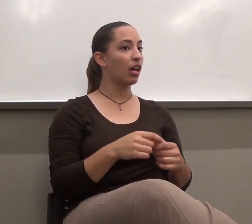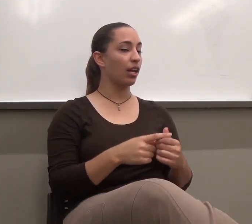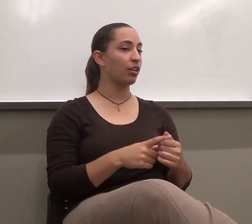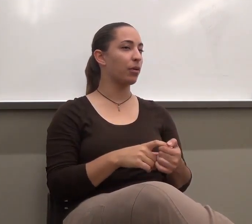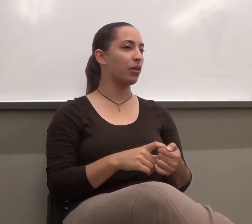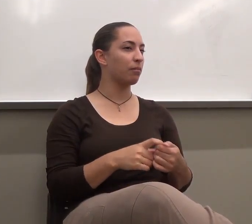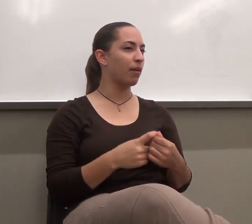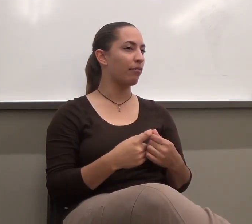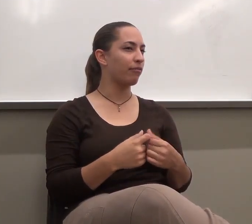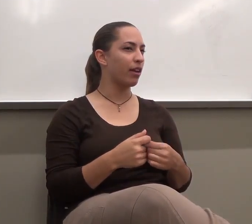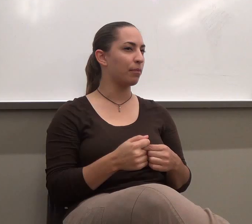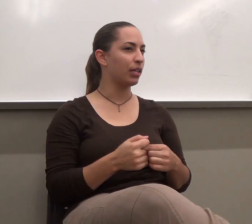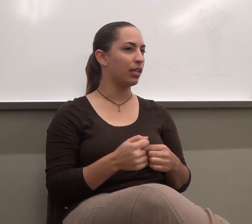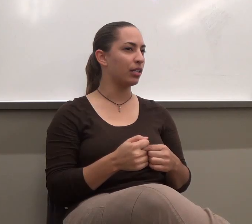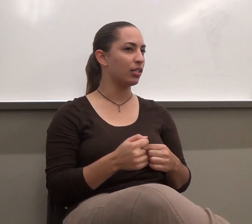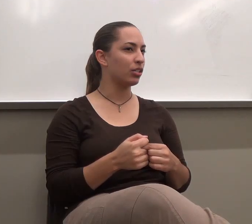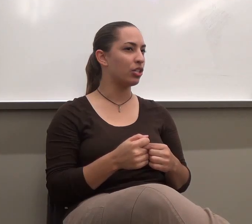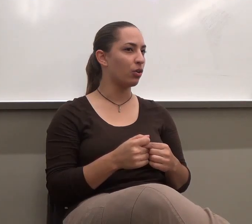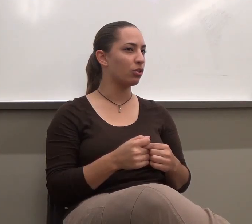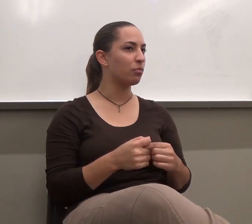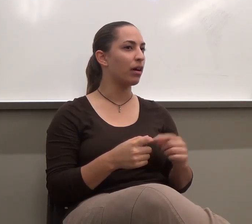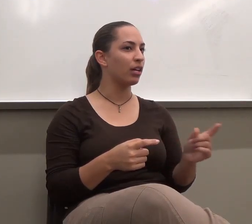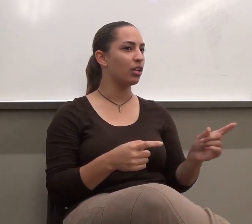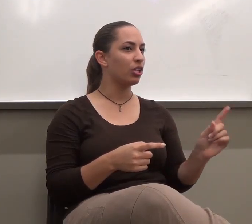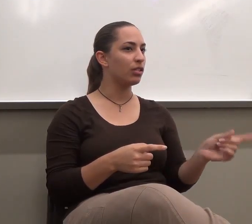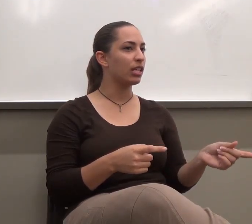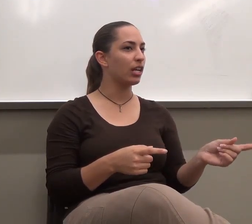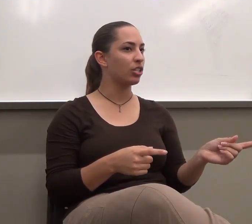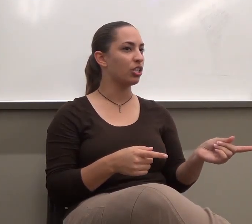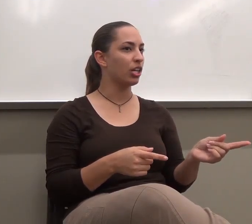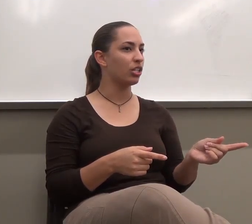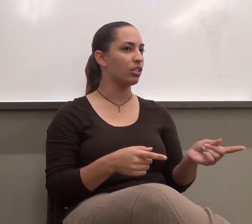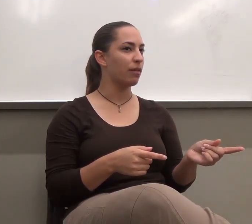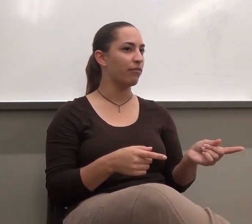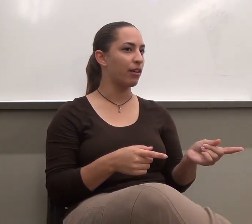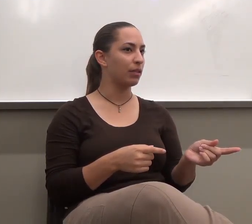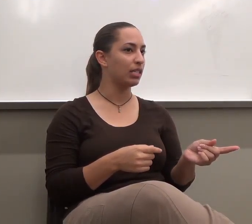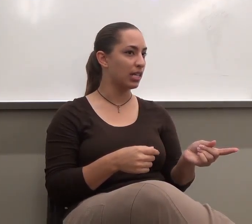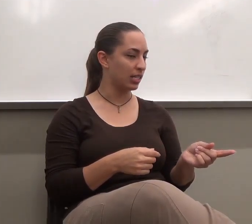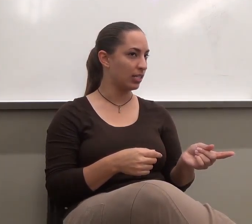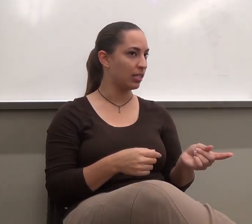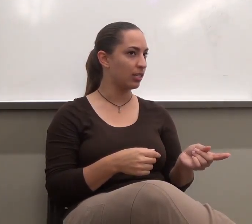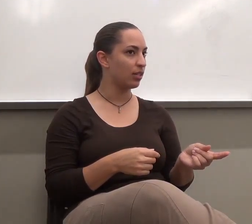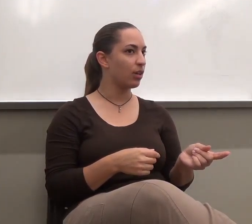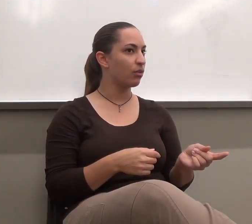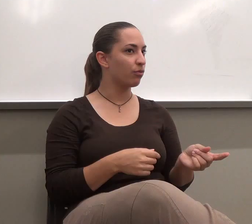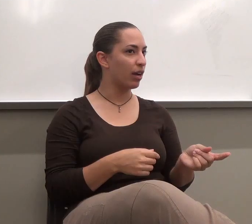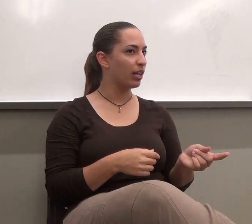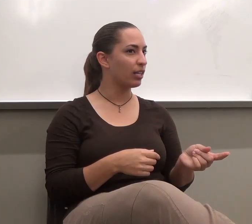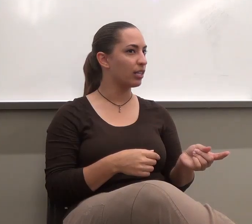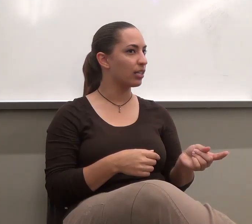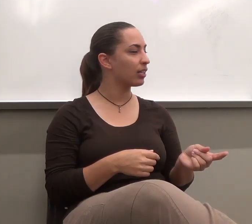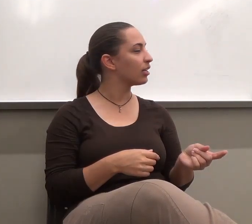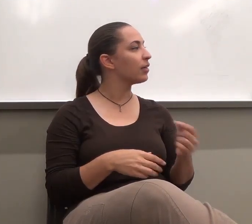I could put my family don't, but you said I should change it to my family Okay, doesn't. good. This is right? one of the things